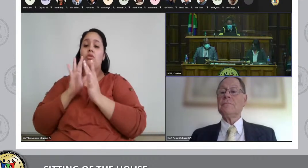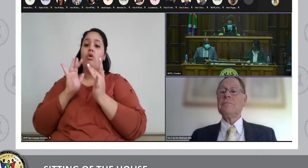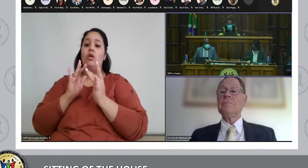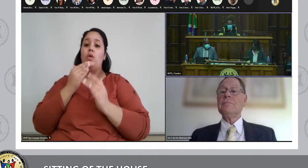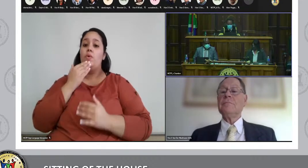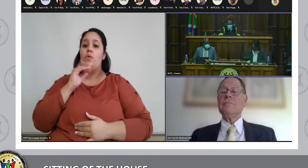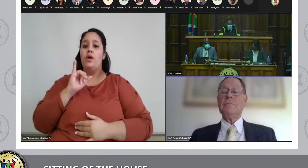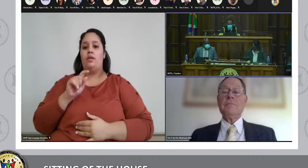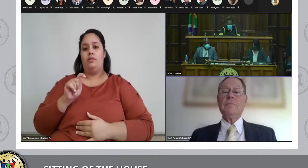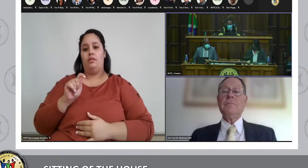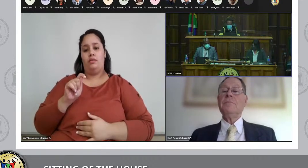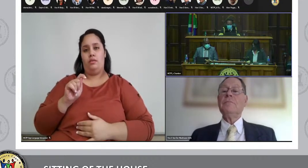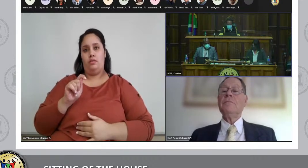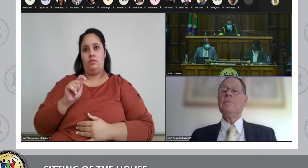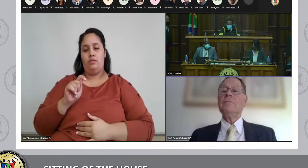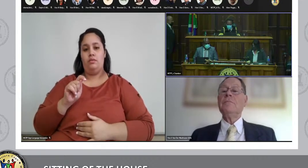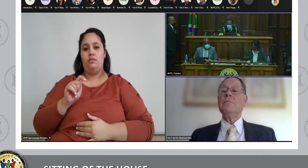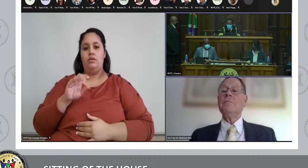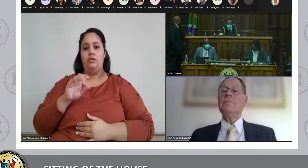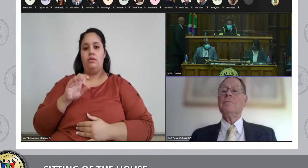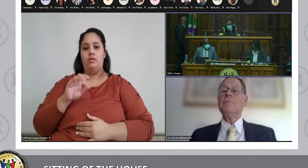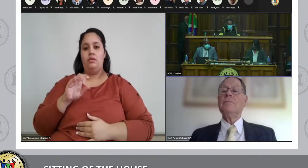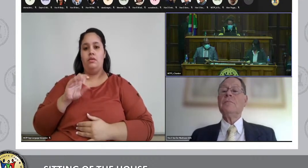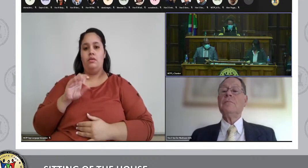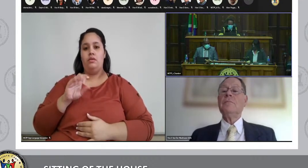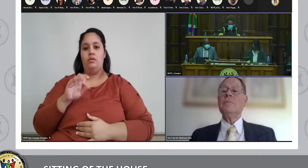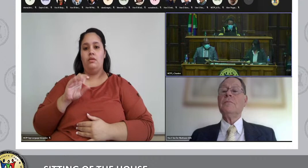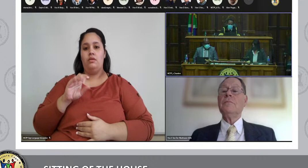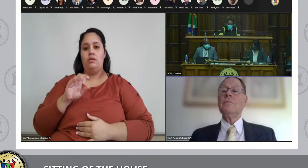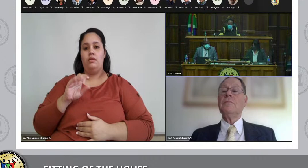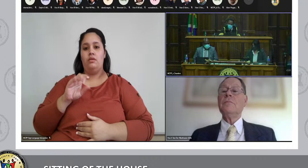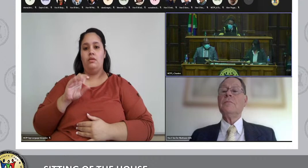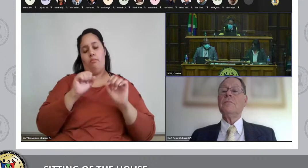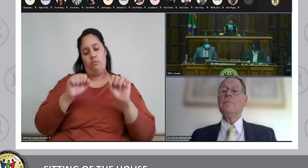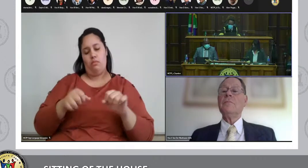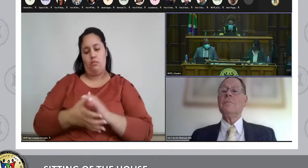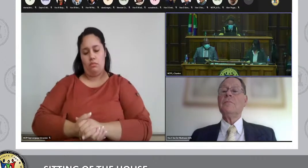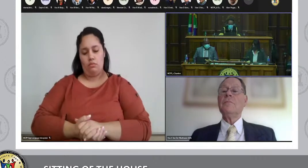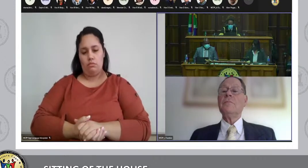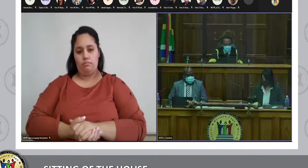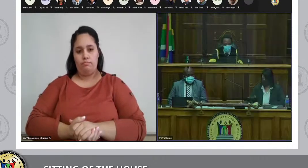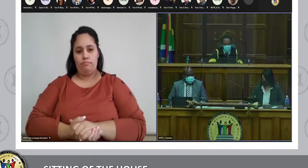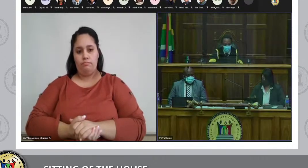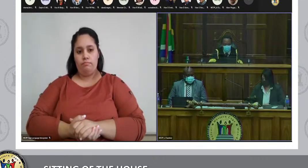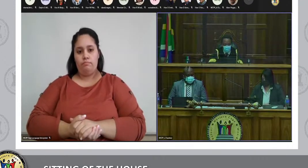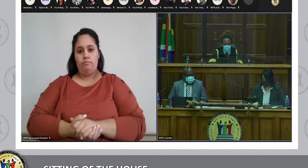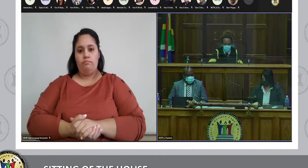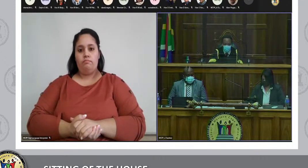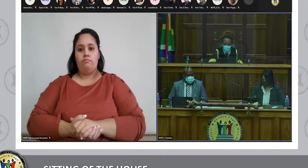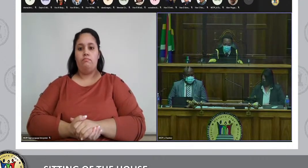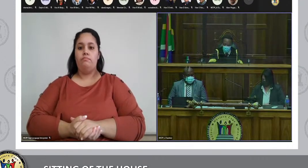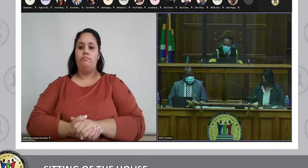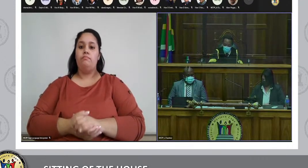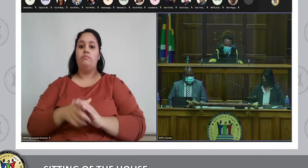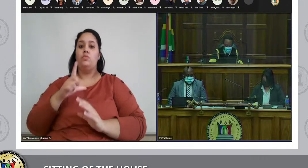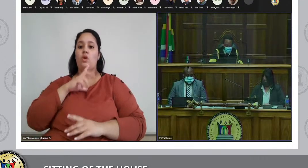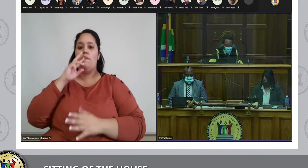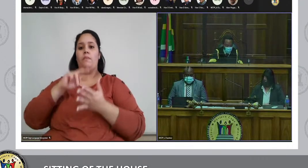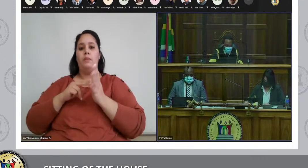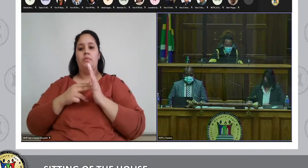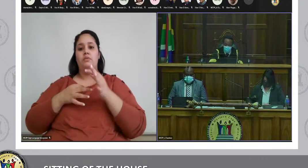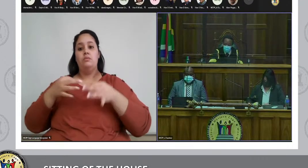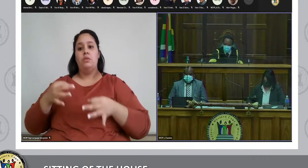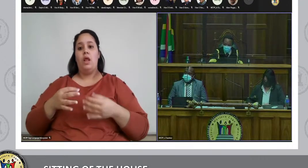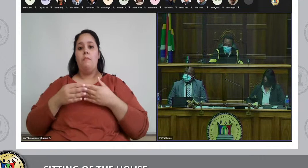the ICT unit. They will gladly assist you. I just want to do that for the purposes of the members who are